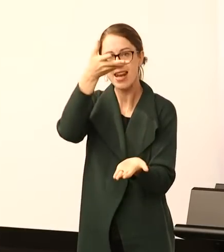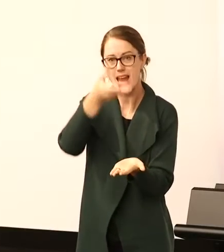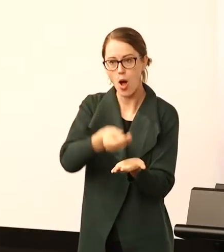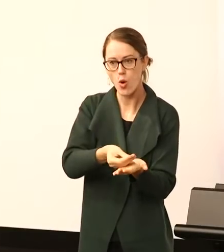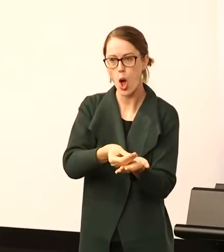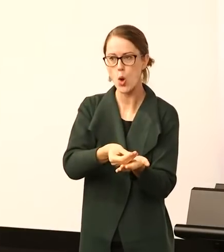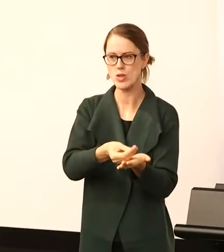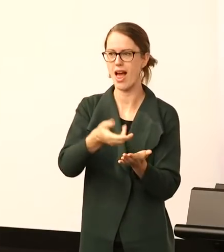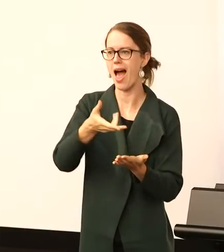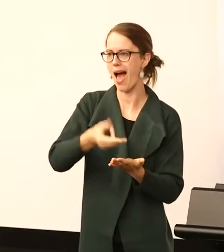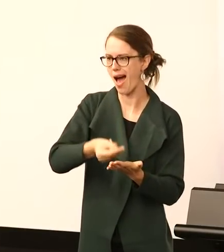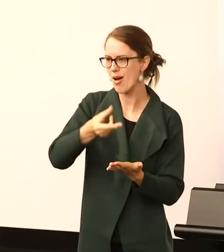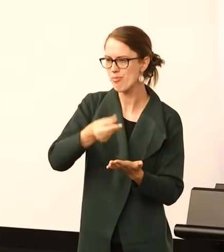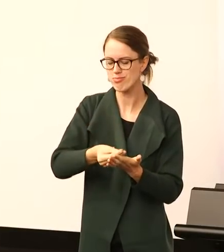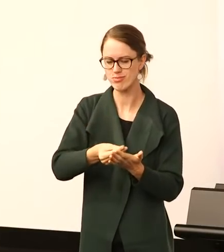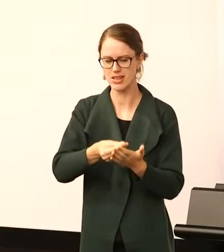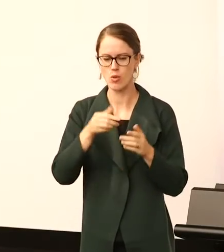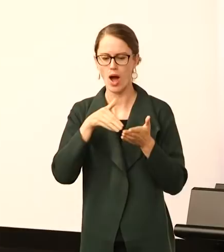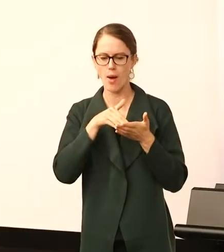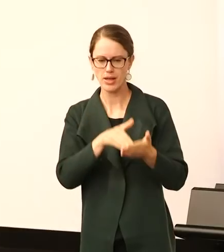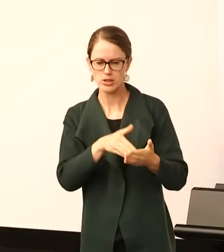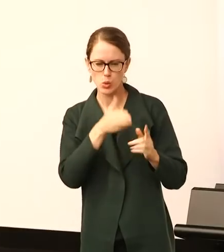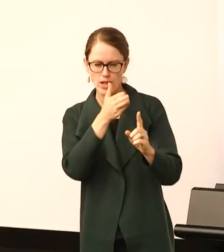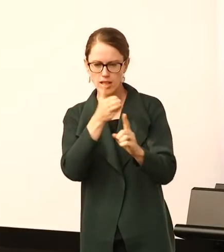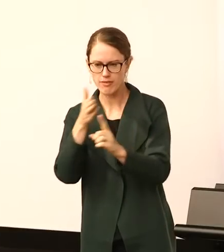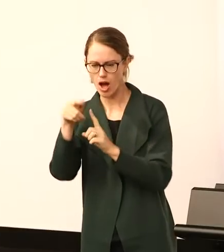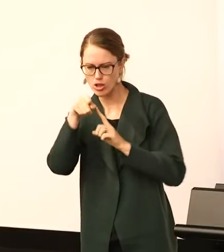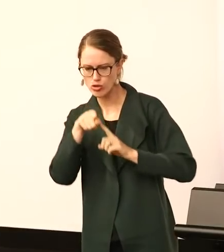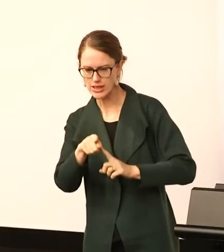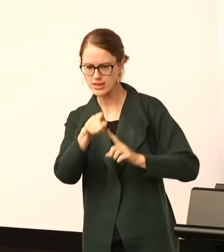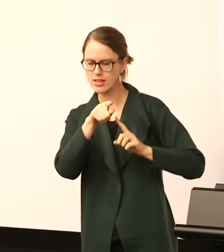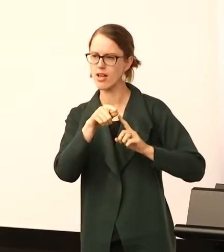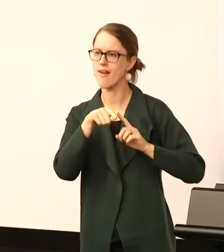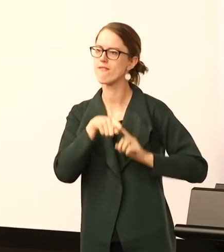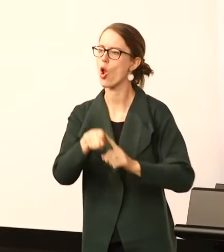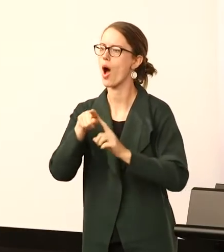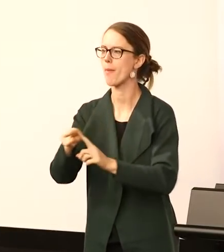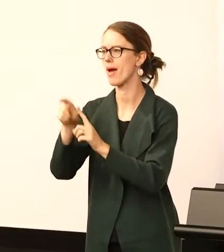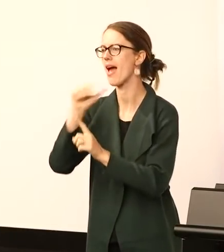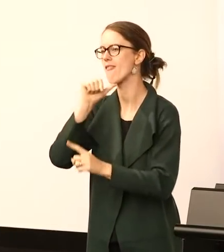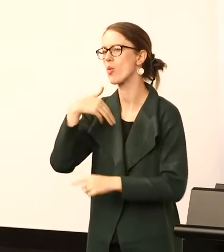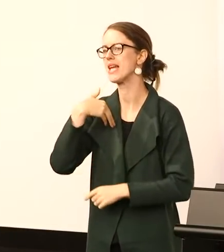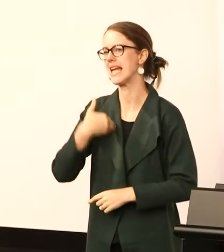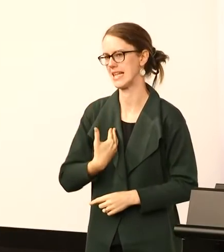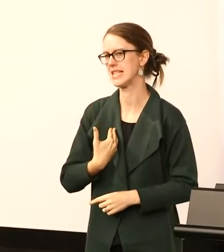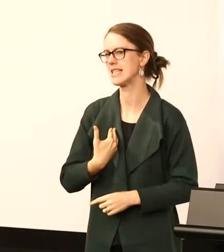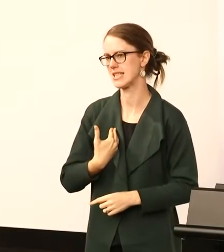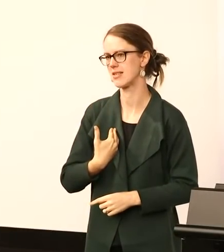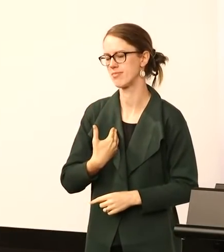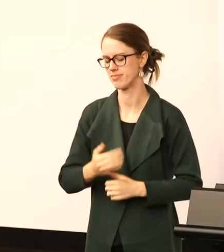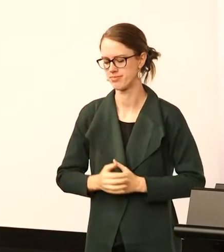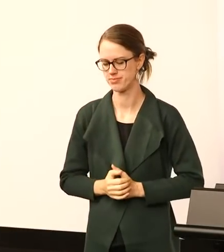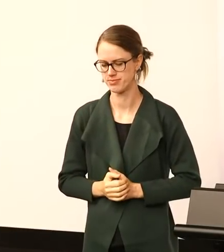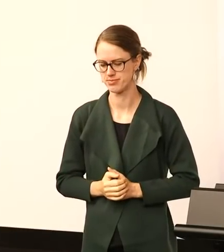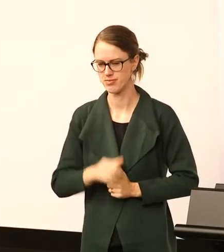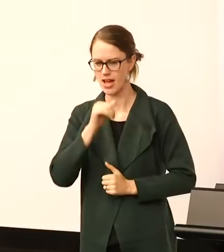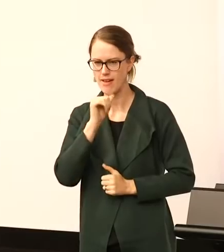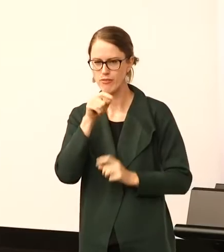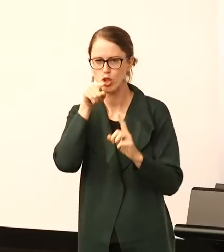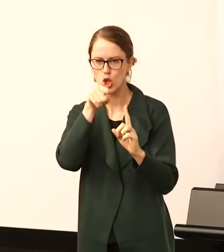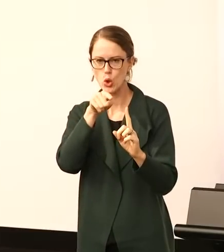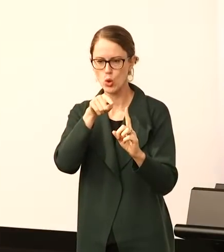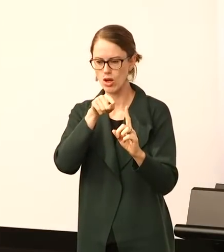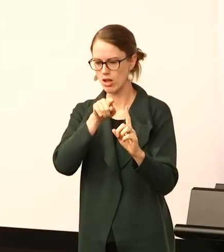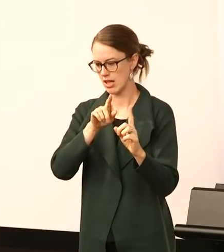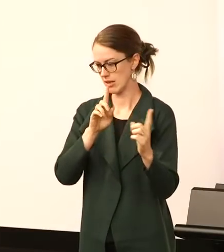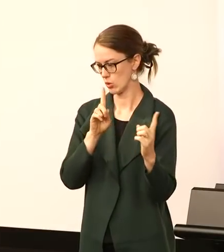the app. It will help us identify, trace and follow up anyone who may need to be followed up if they are a close